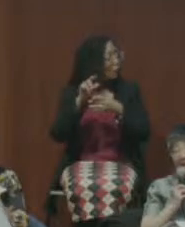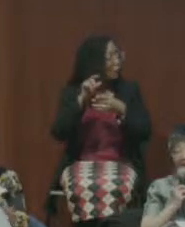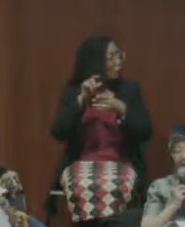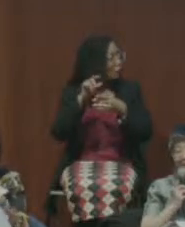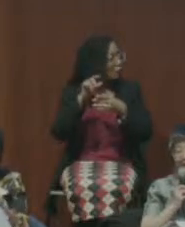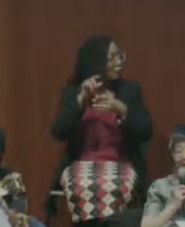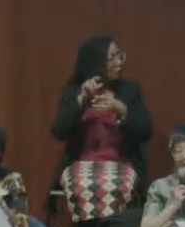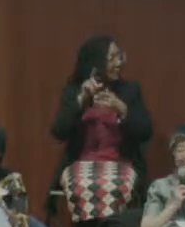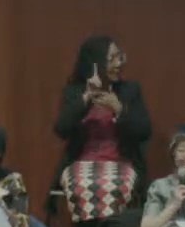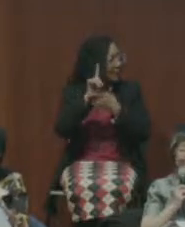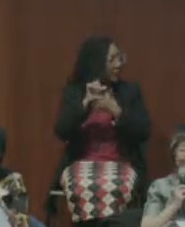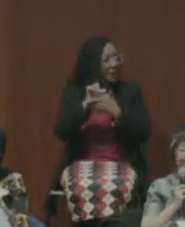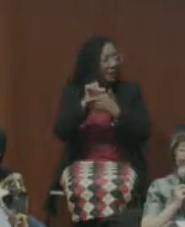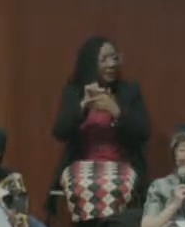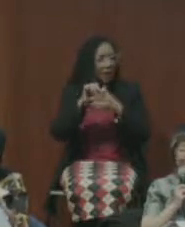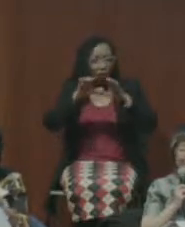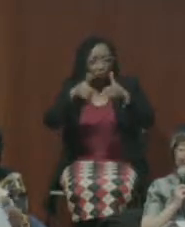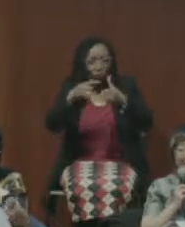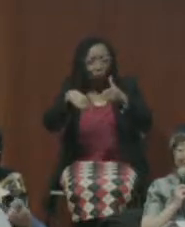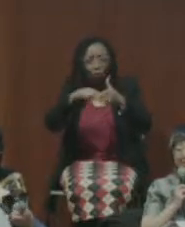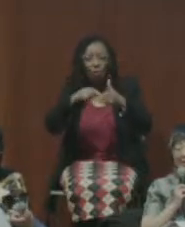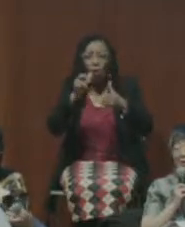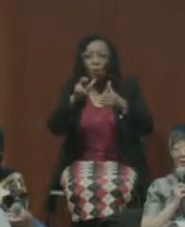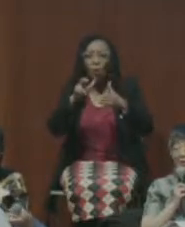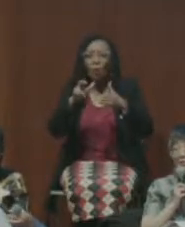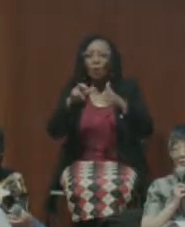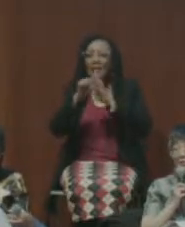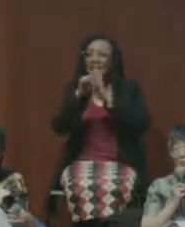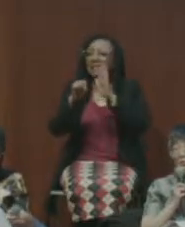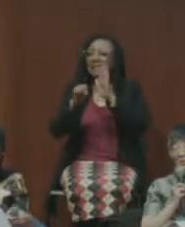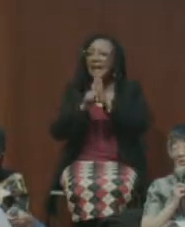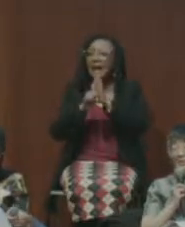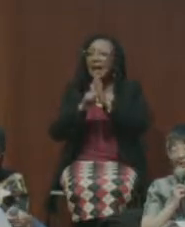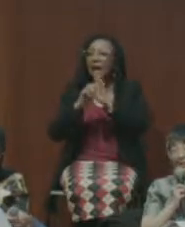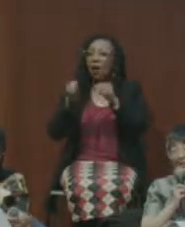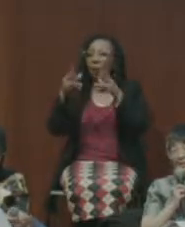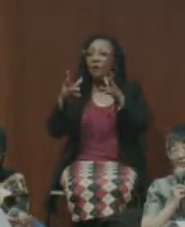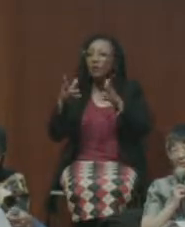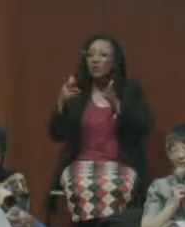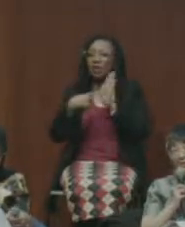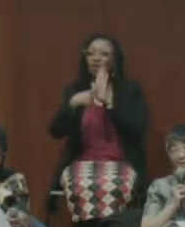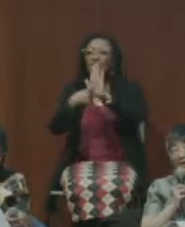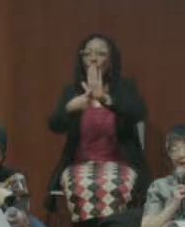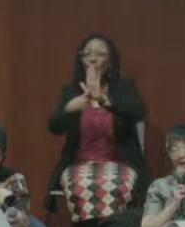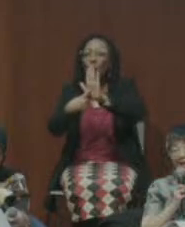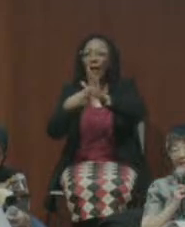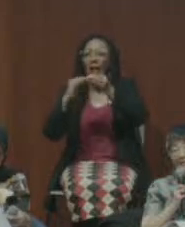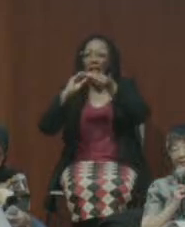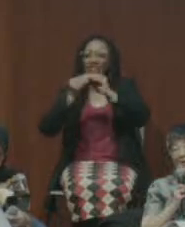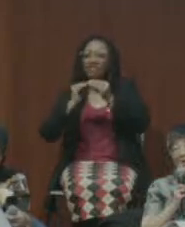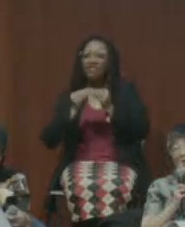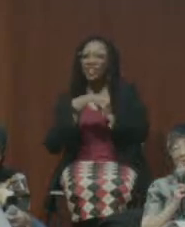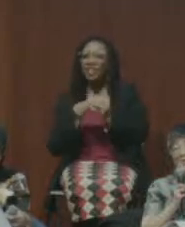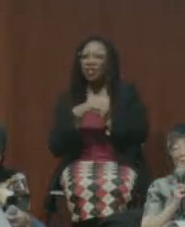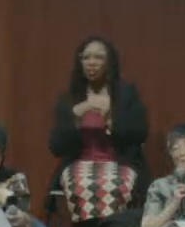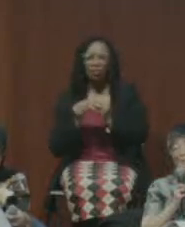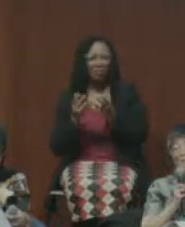And how state-authored narratives are presenting these figures as